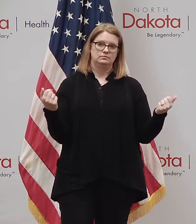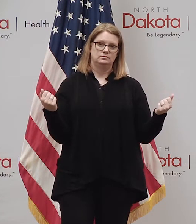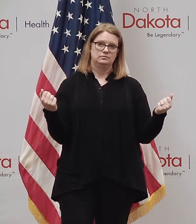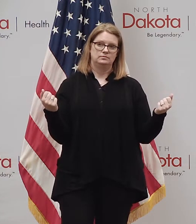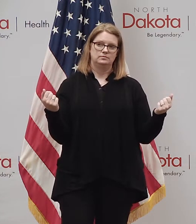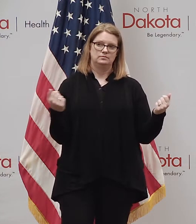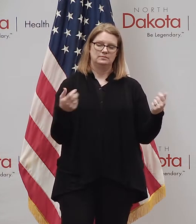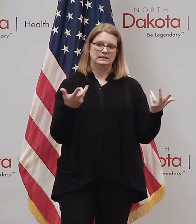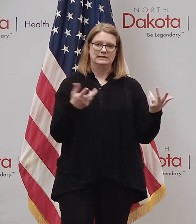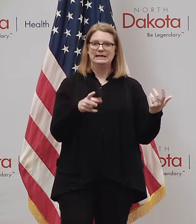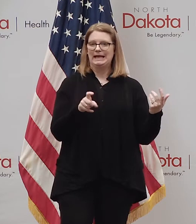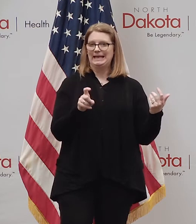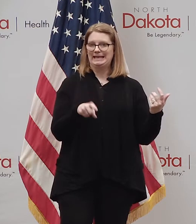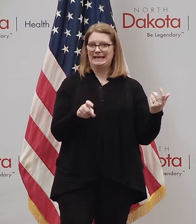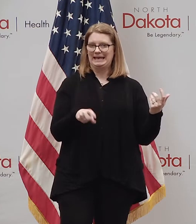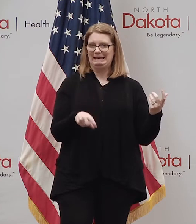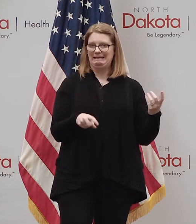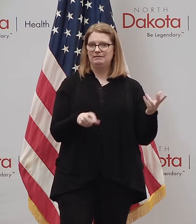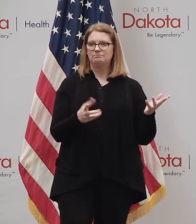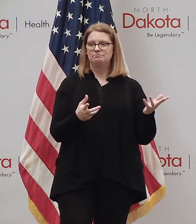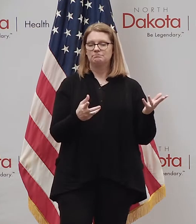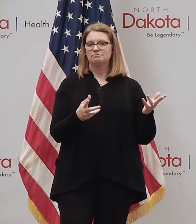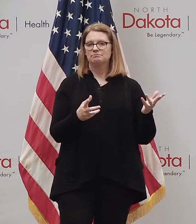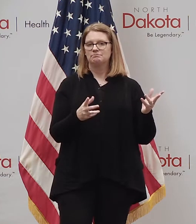a need for people to be very